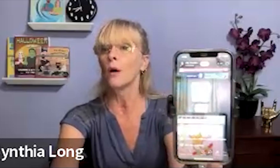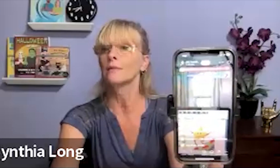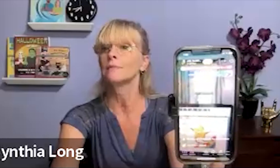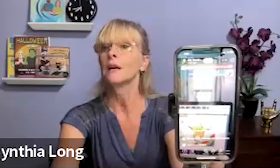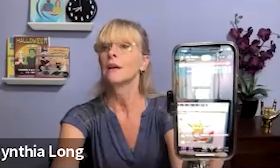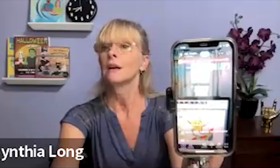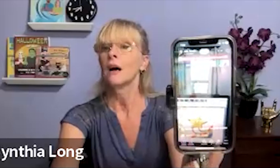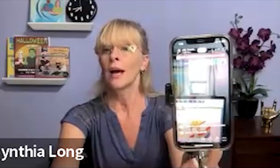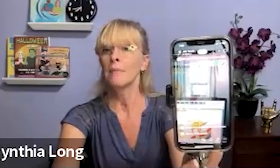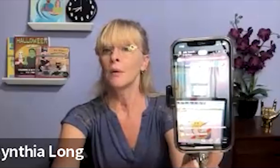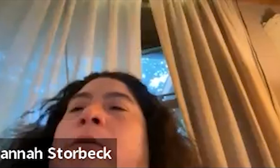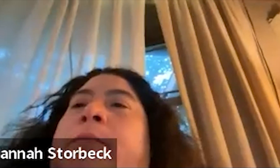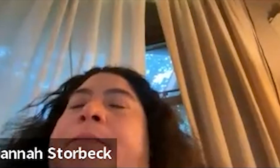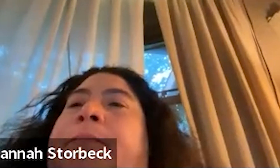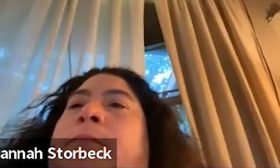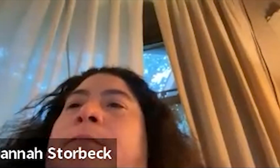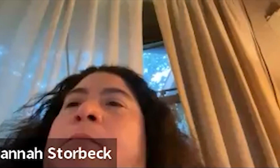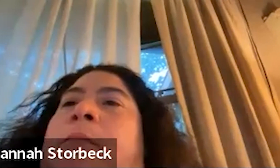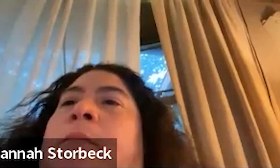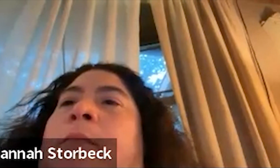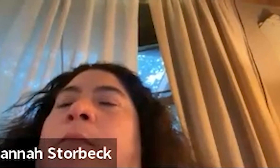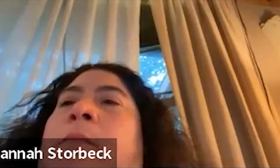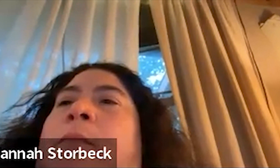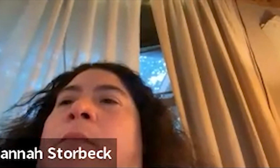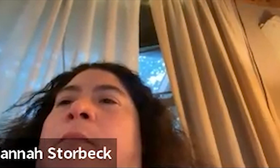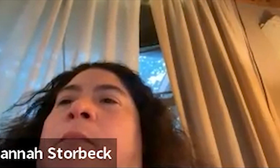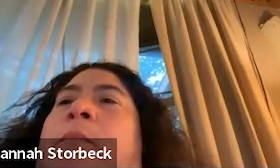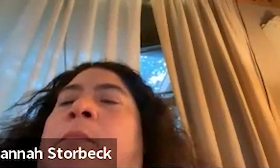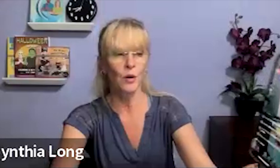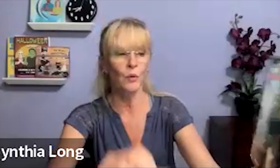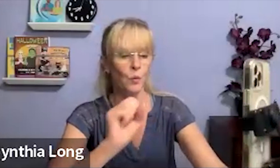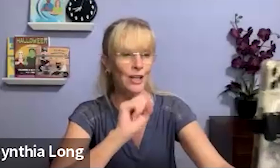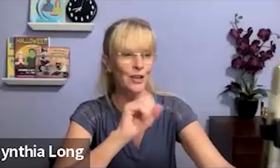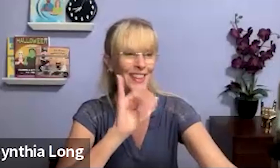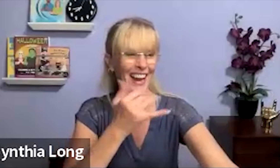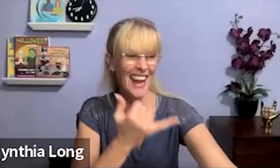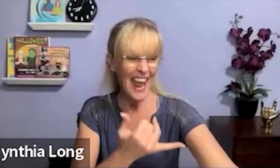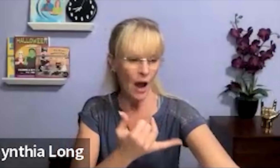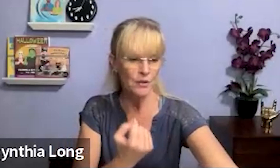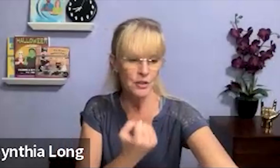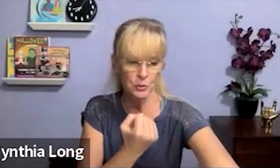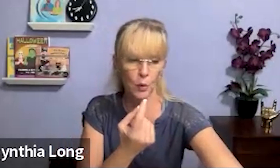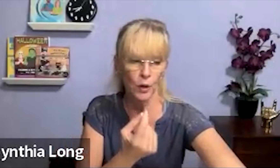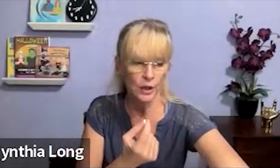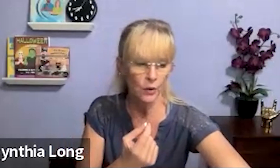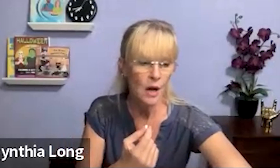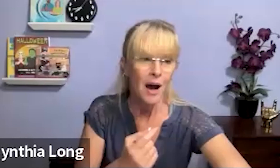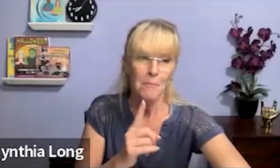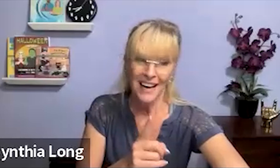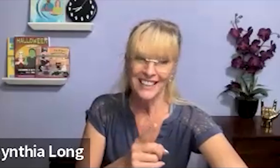more. Okay, cool. We'll have some things in here, and we're working on that now to support you. But